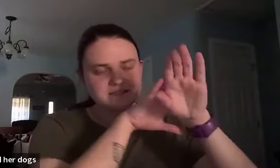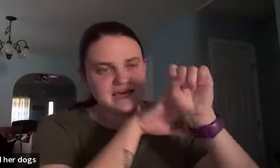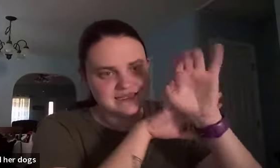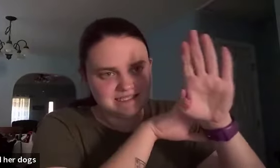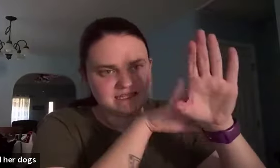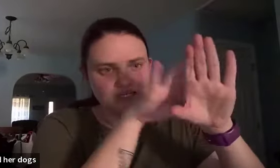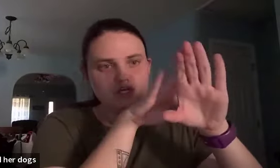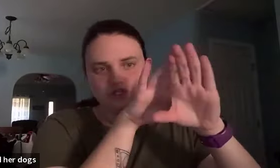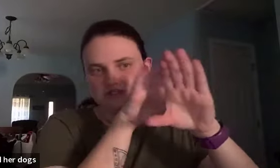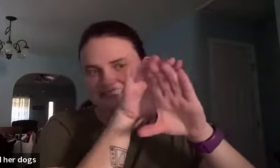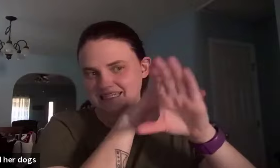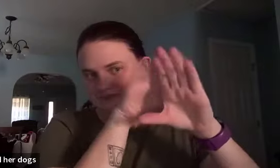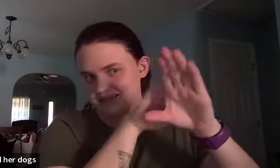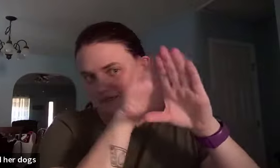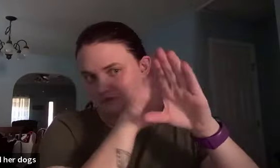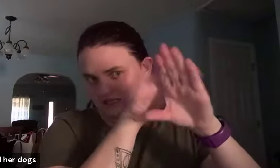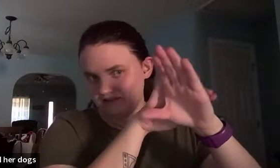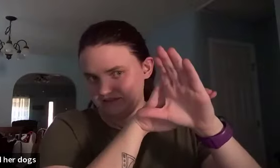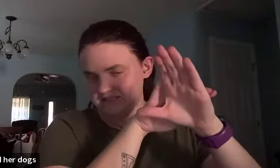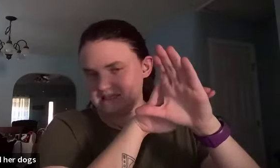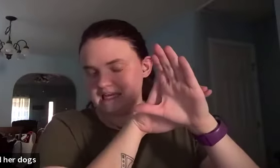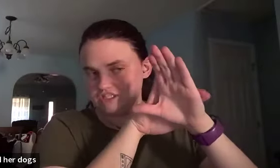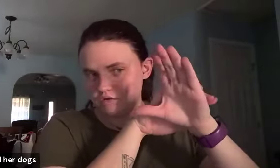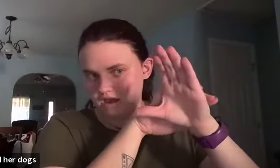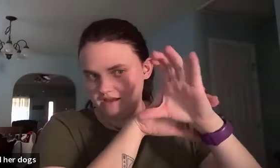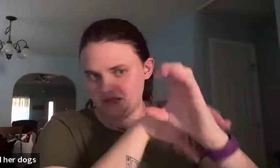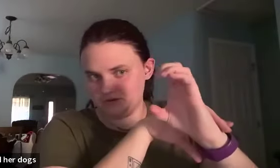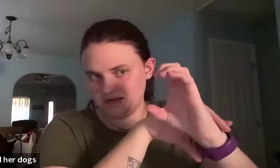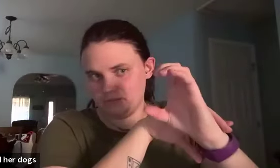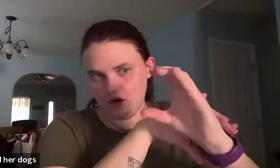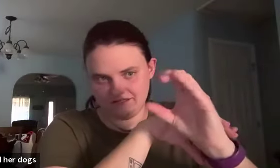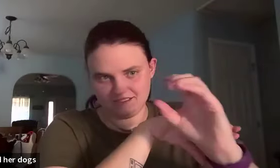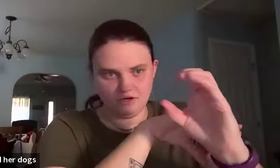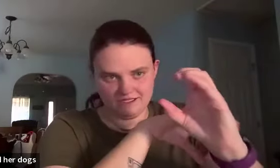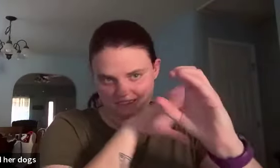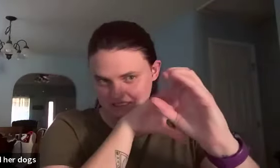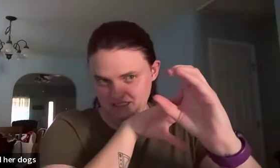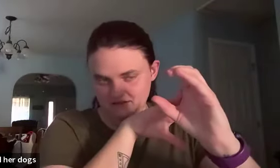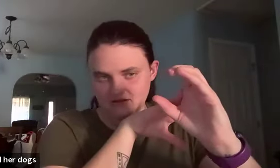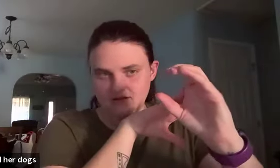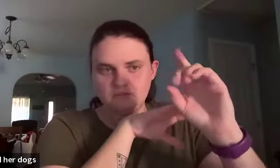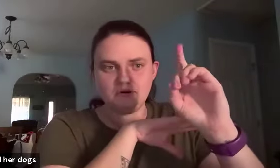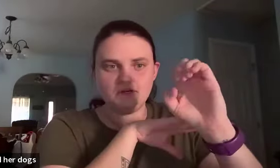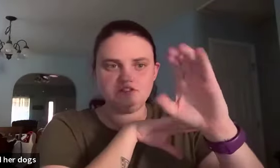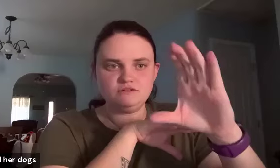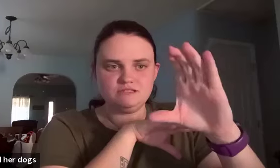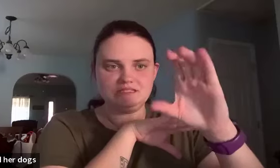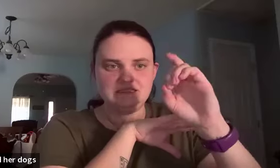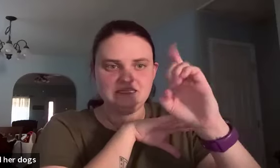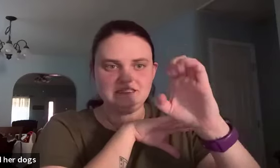it's the SEC. Your C may end up looking like this. It's okay. I know it's not a perfect C, but when you do this